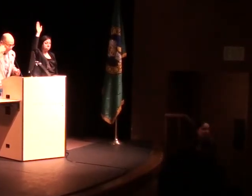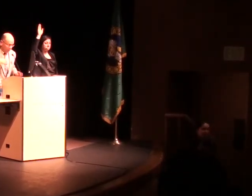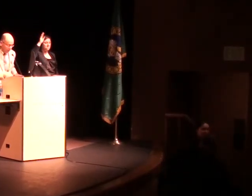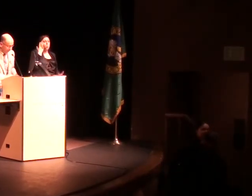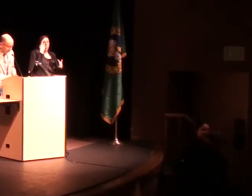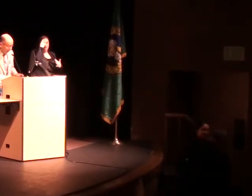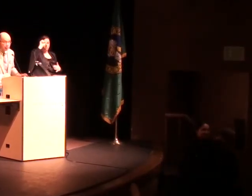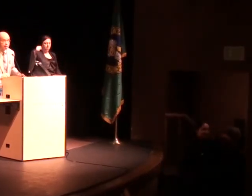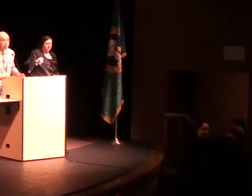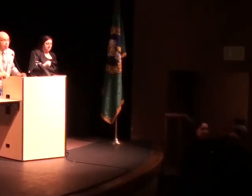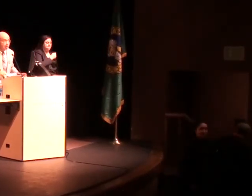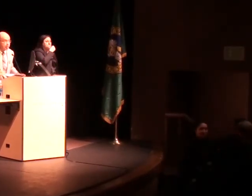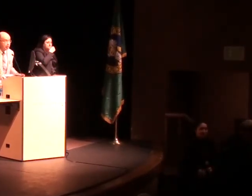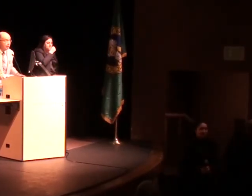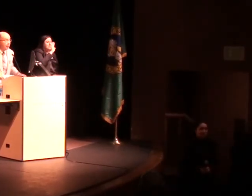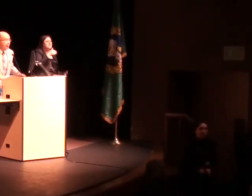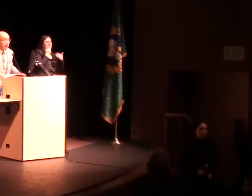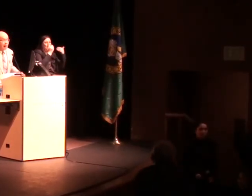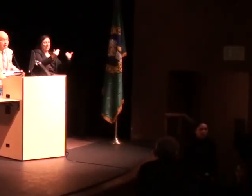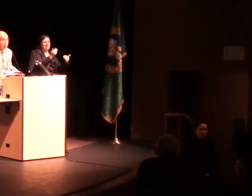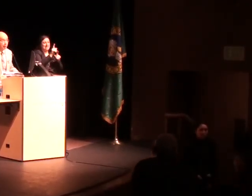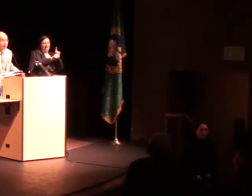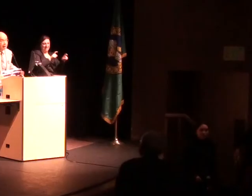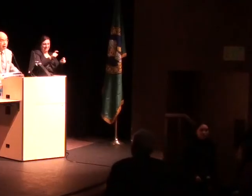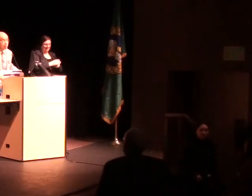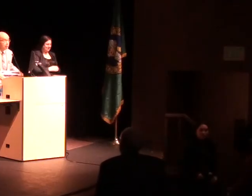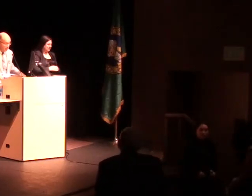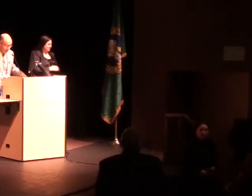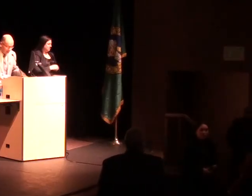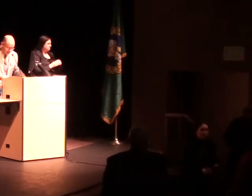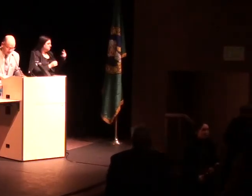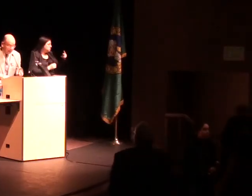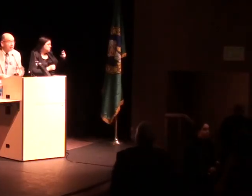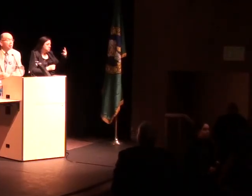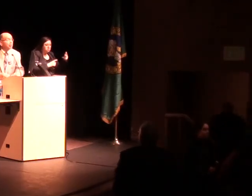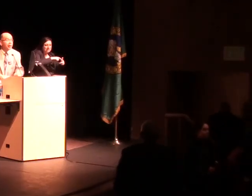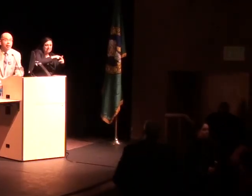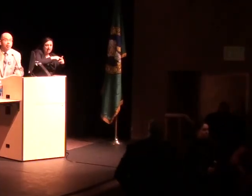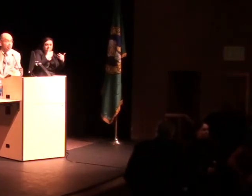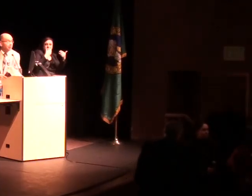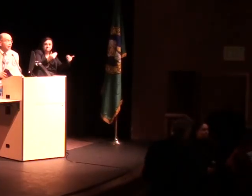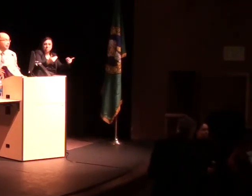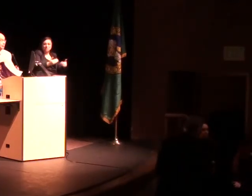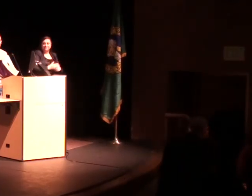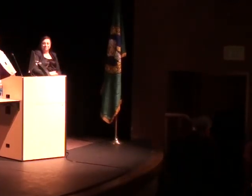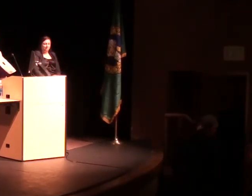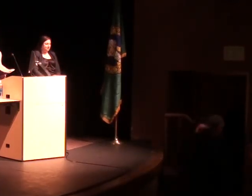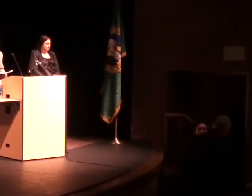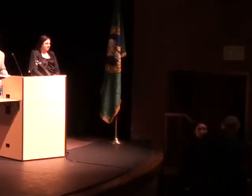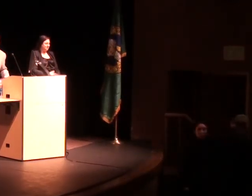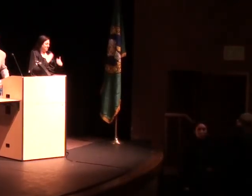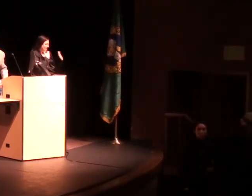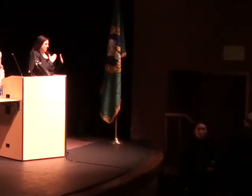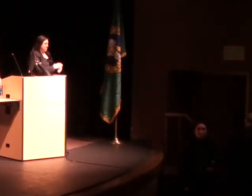the microphone before asking your question. And just we can take two or three. Let's see what we can do.